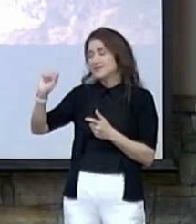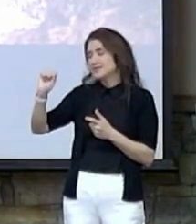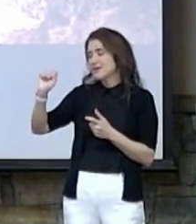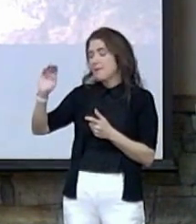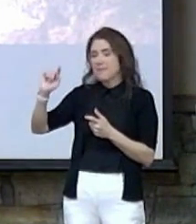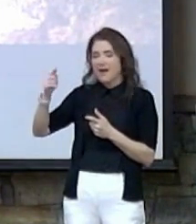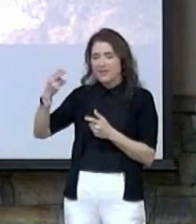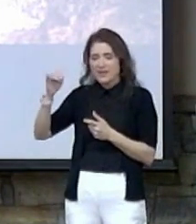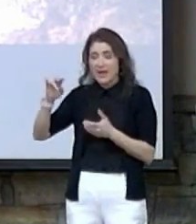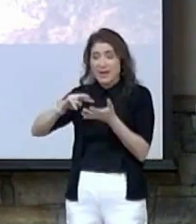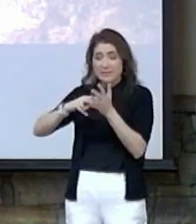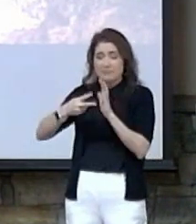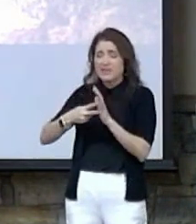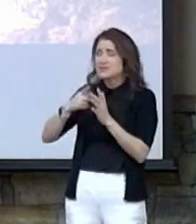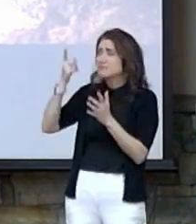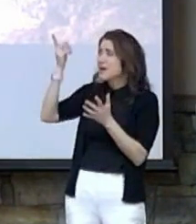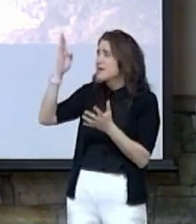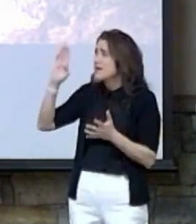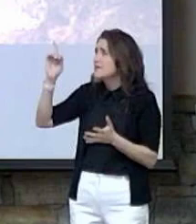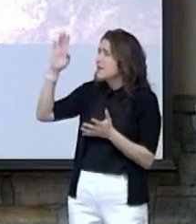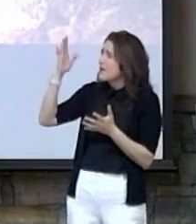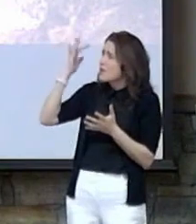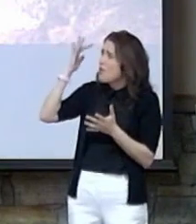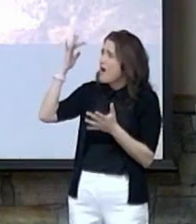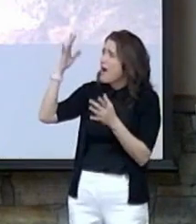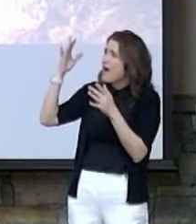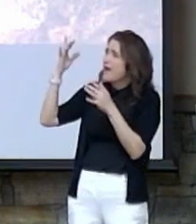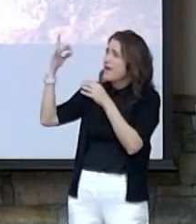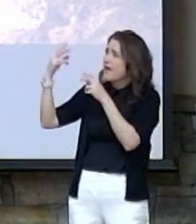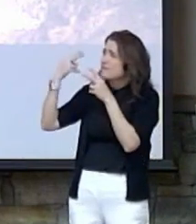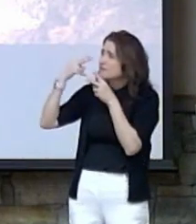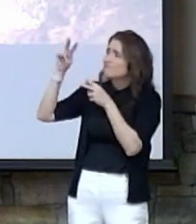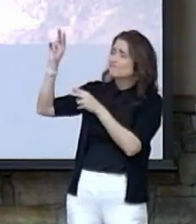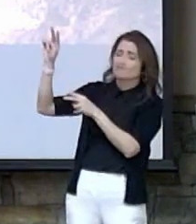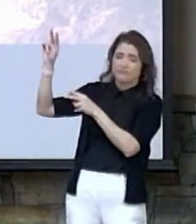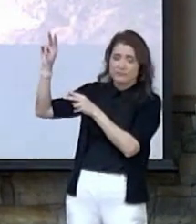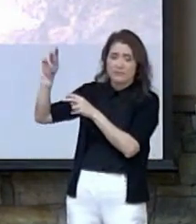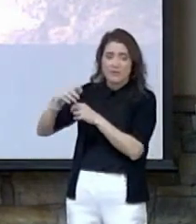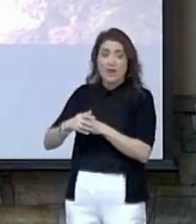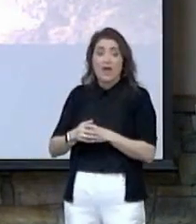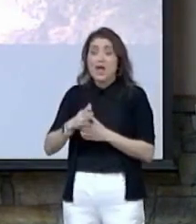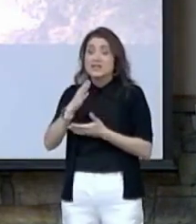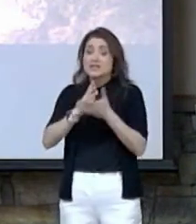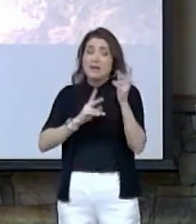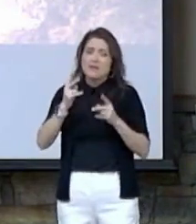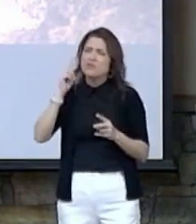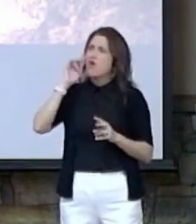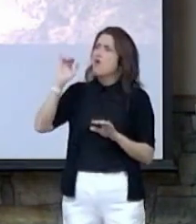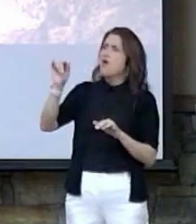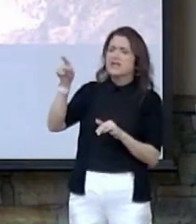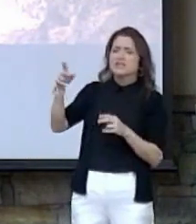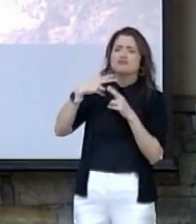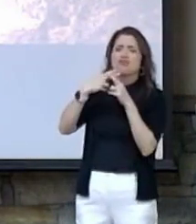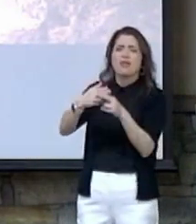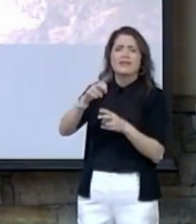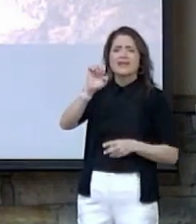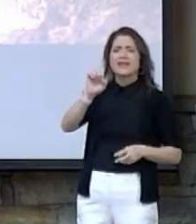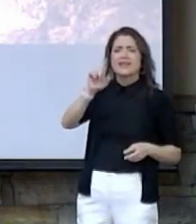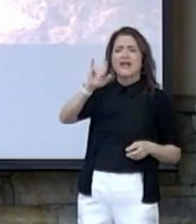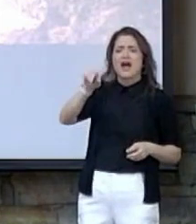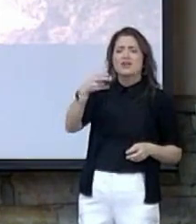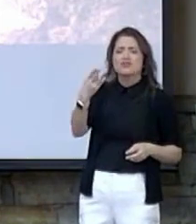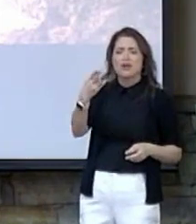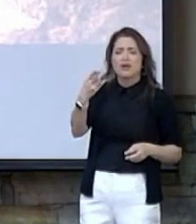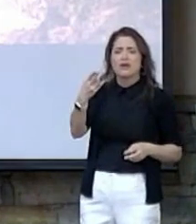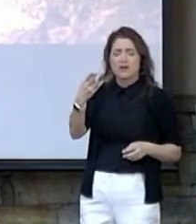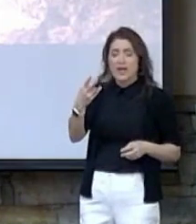me? And some of the bystanders hearing it said, this man is calling Elijah. And one of them at once